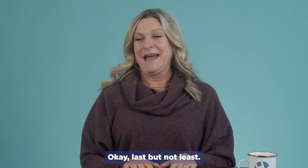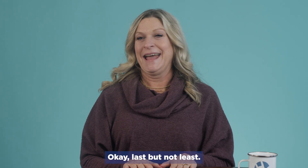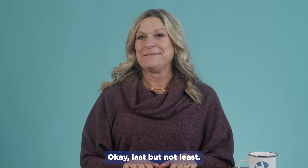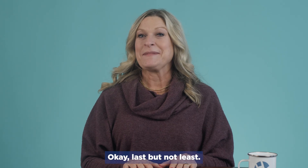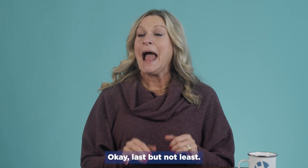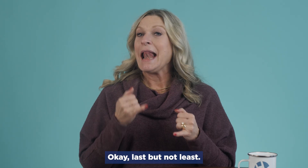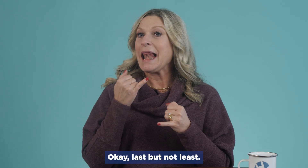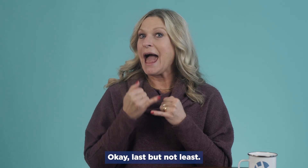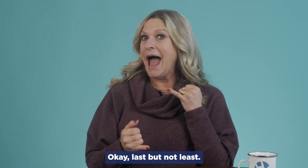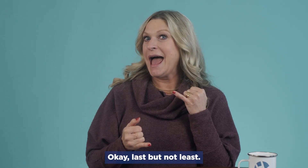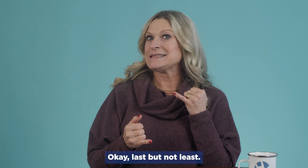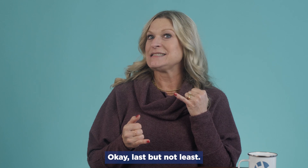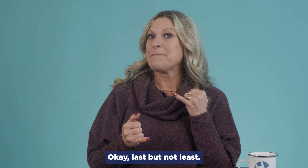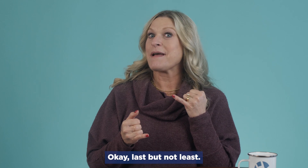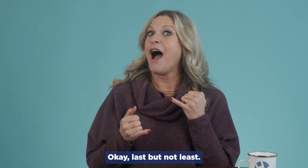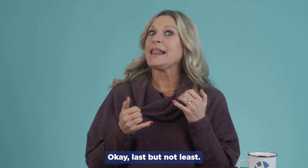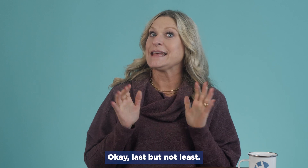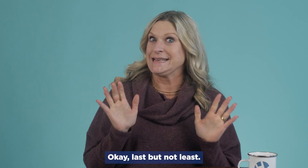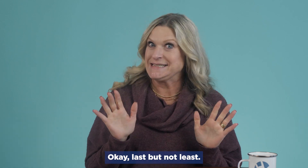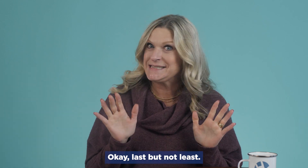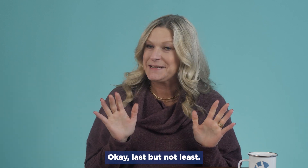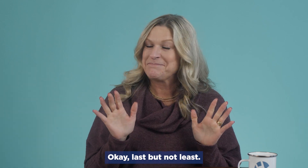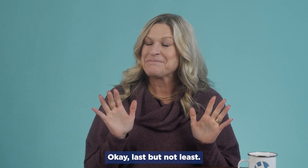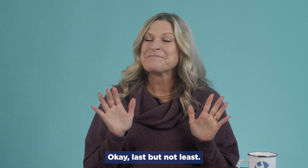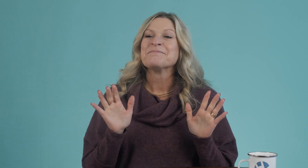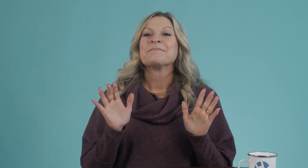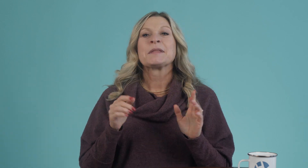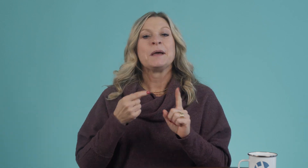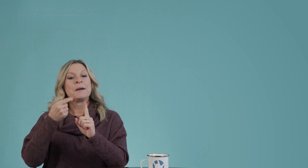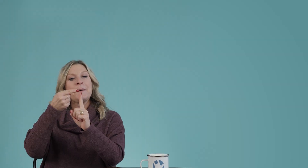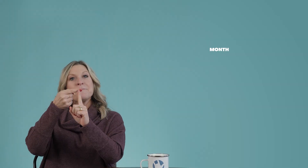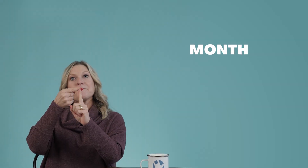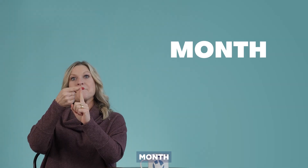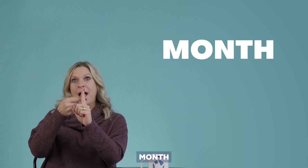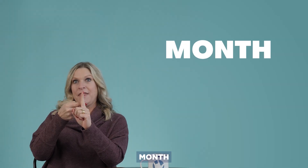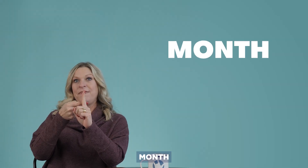Okay, last but not least, math.